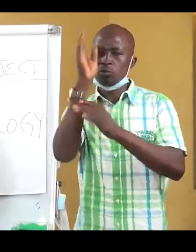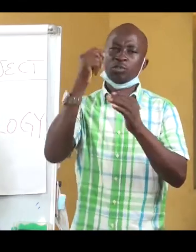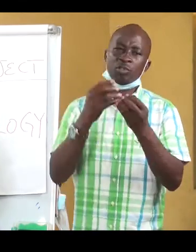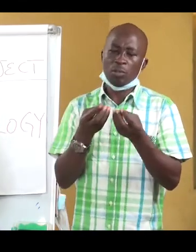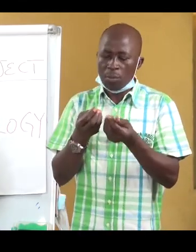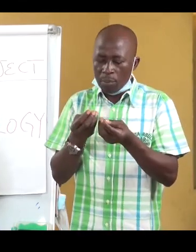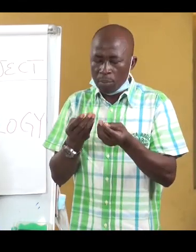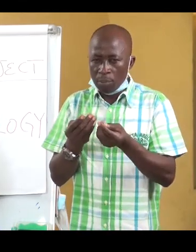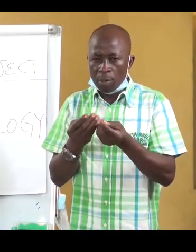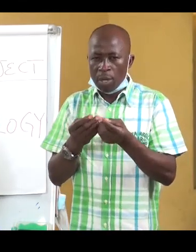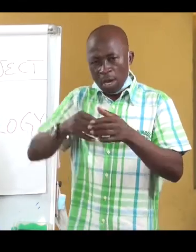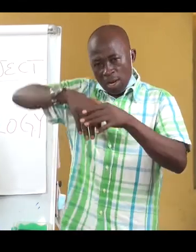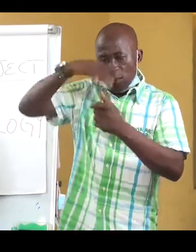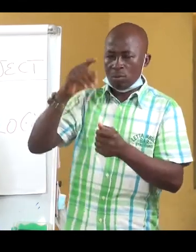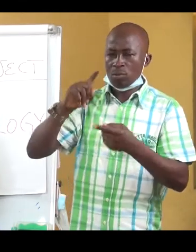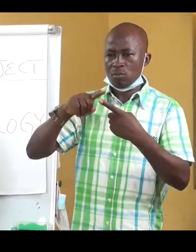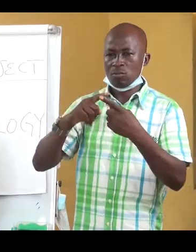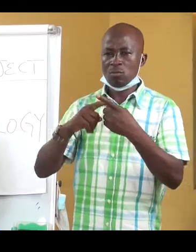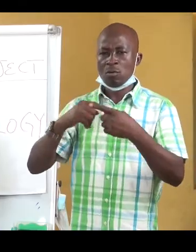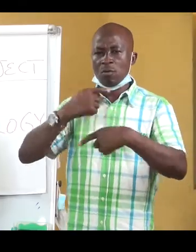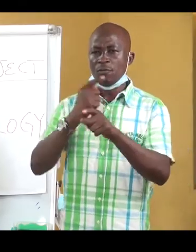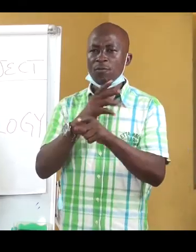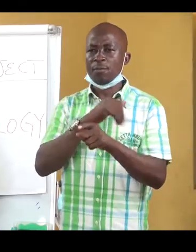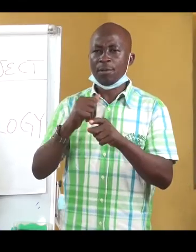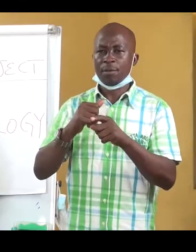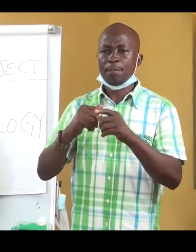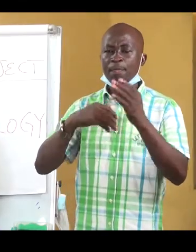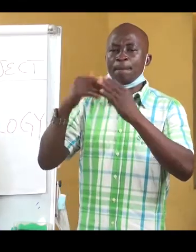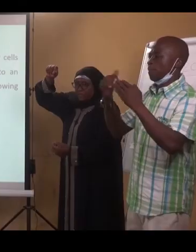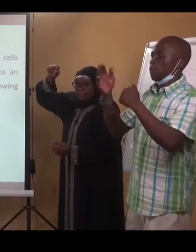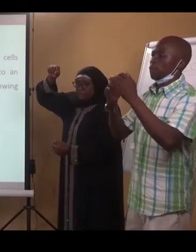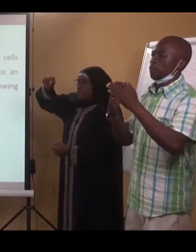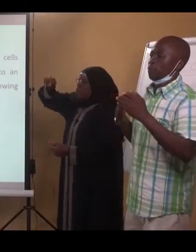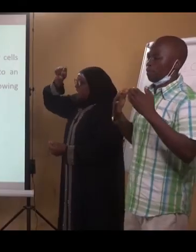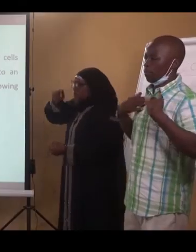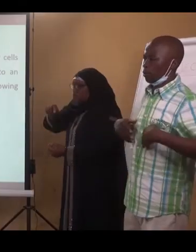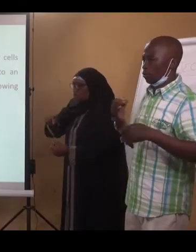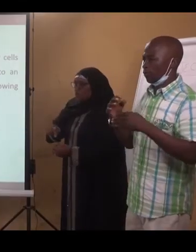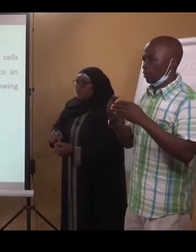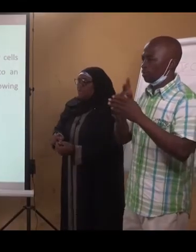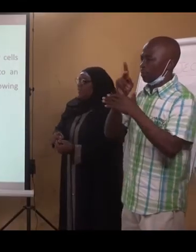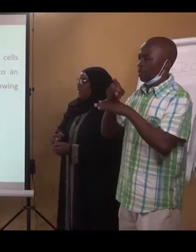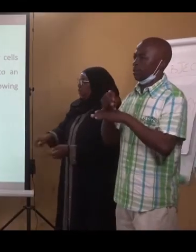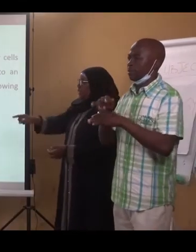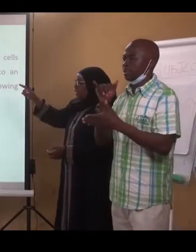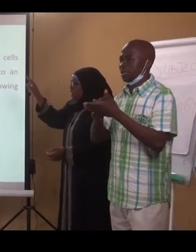out of the soil to form the main body of the plant up. So that structure of the embryo is what